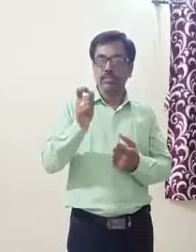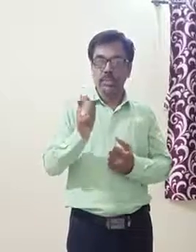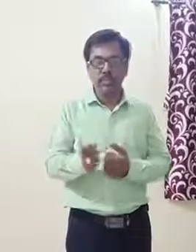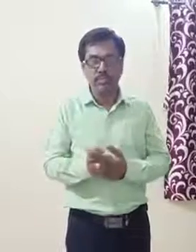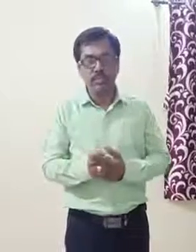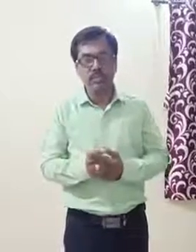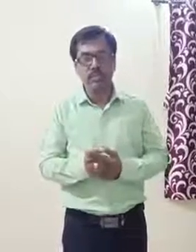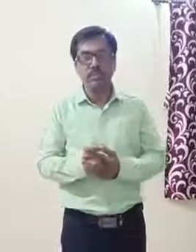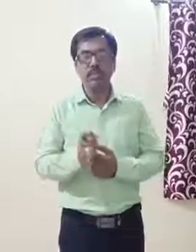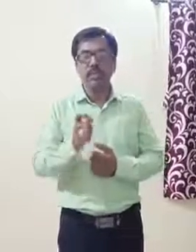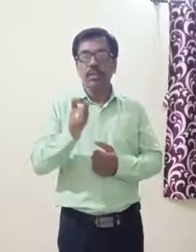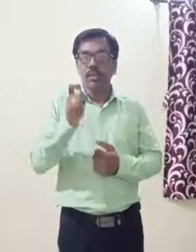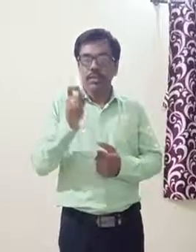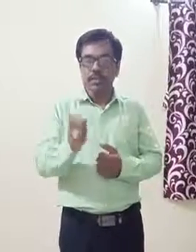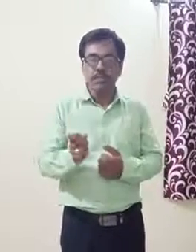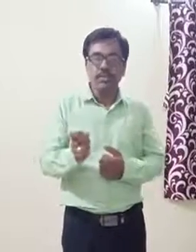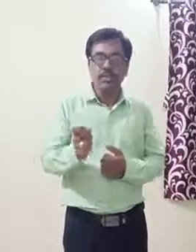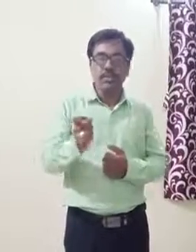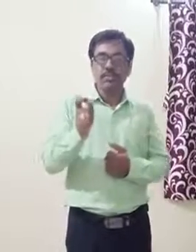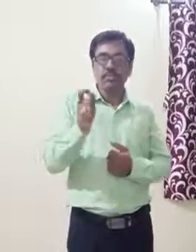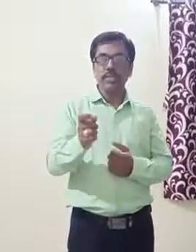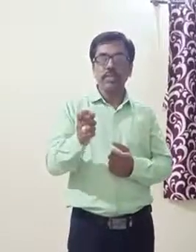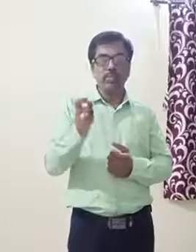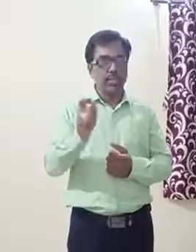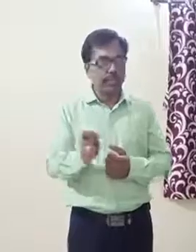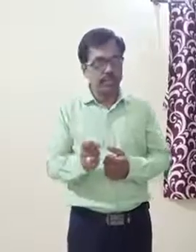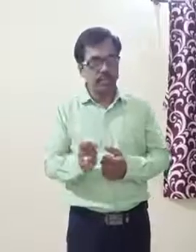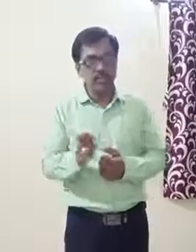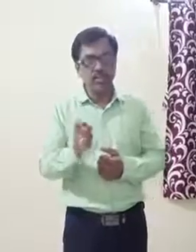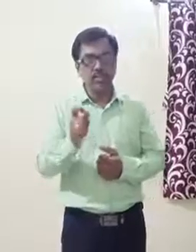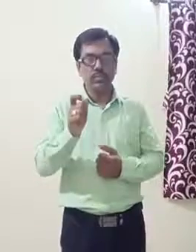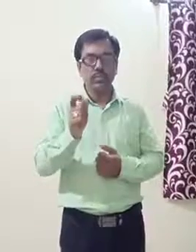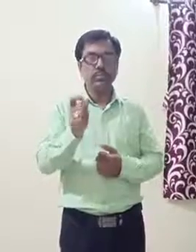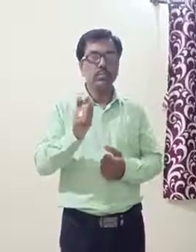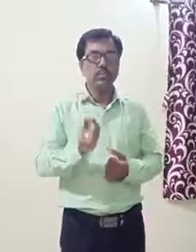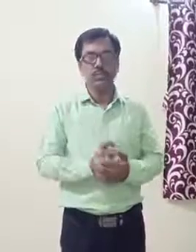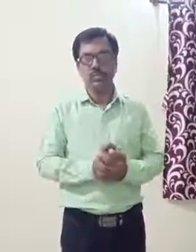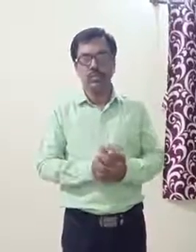French Revolution introduce the feeling of nationalism to Europe?